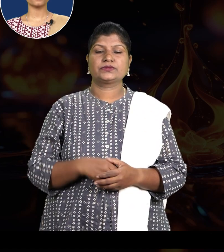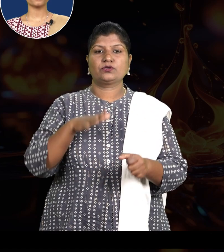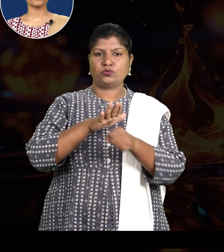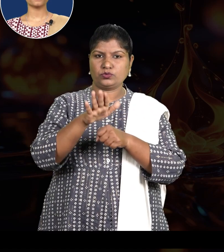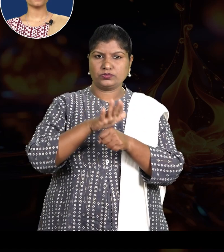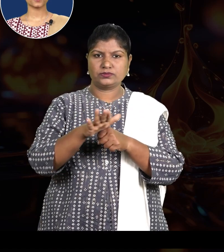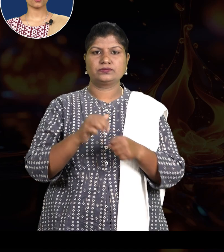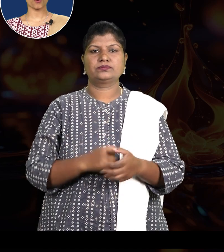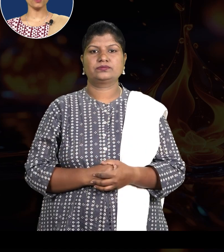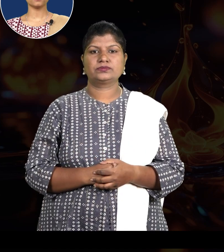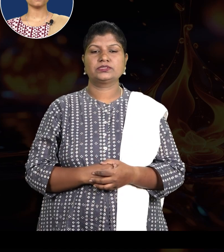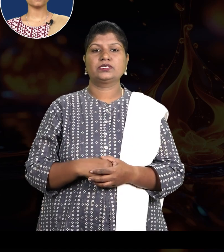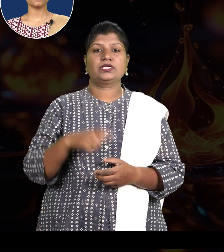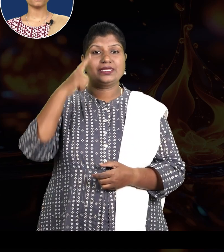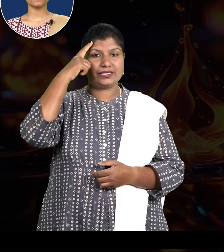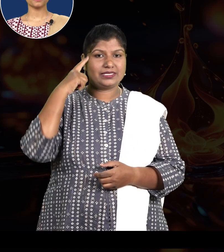wood, coal,